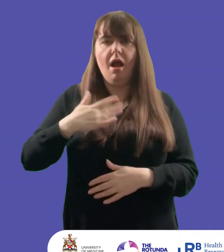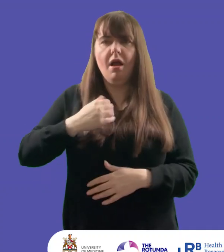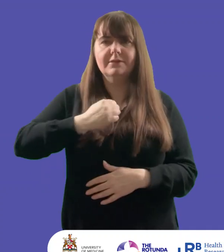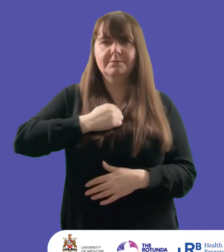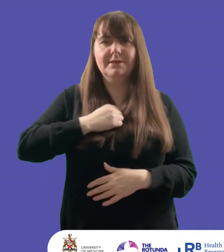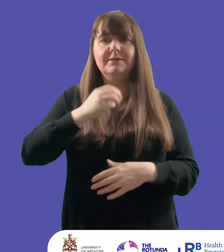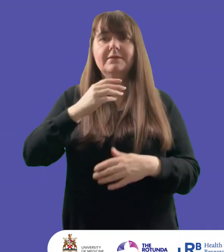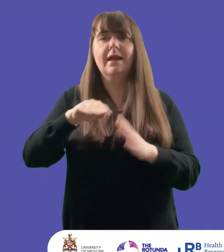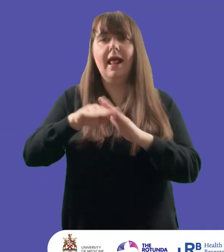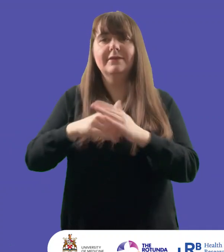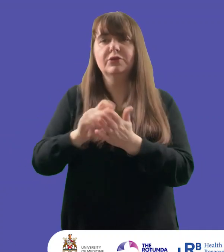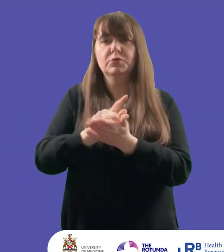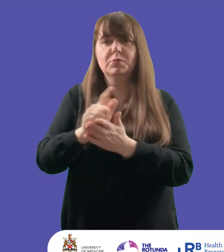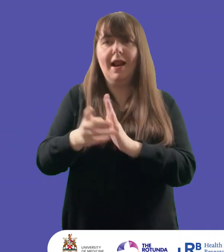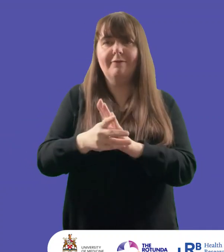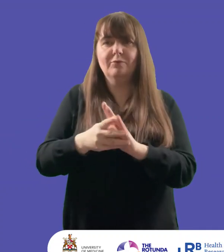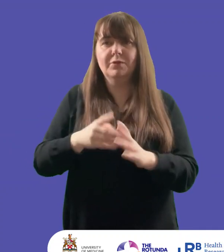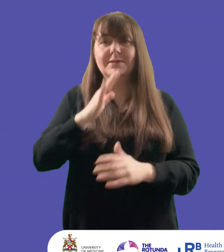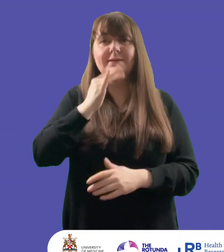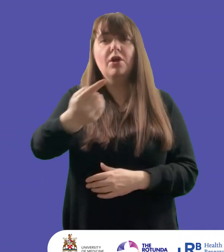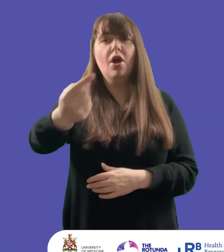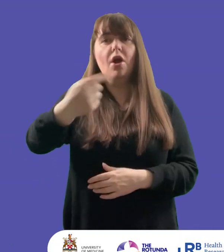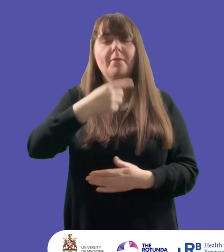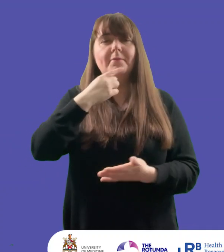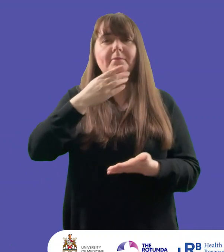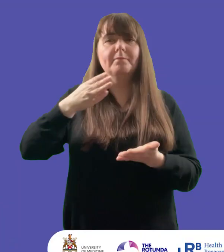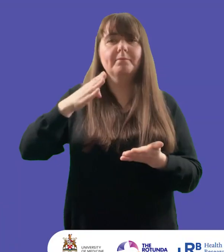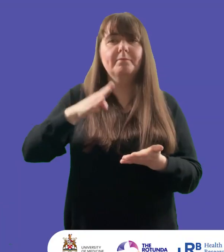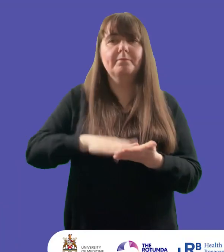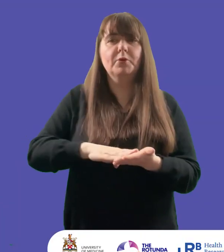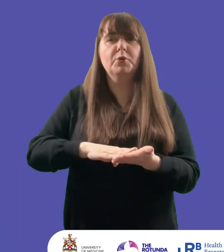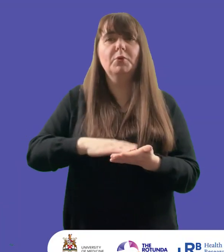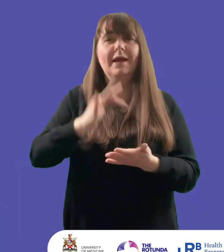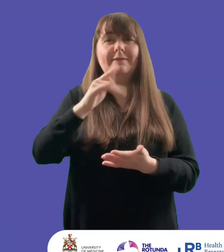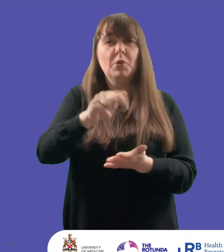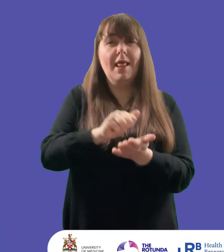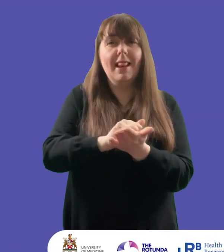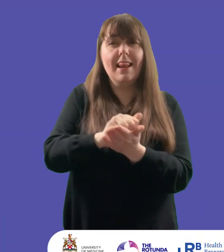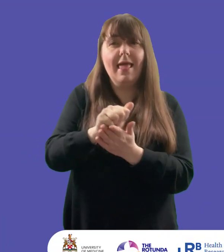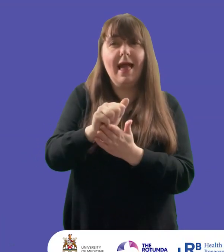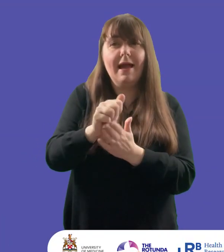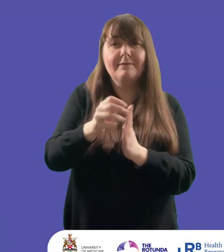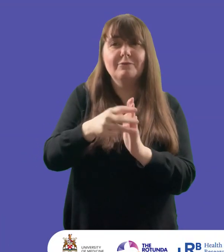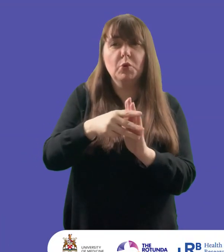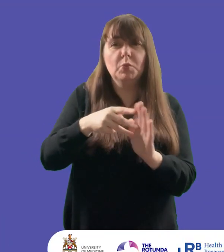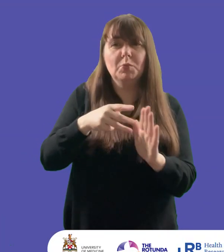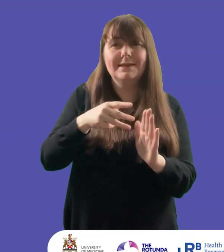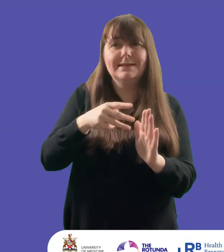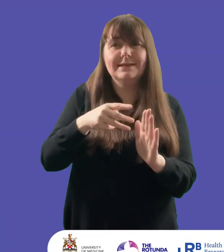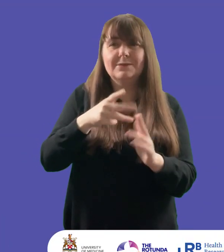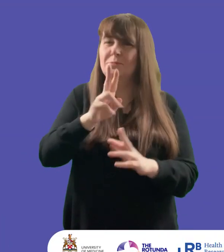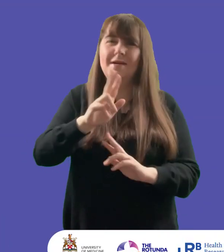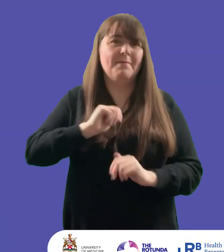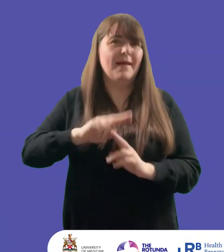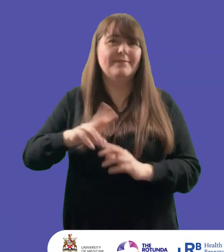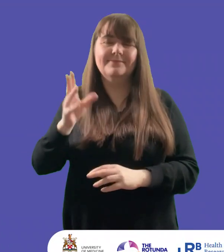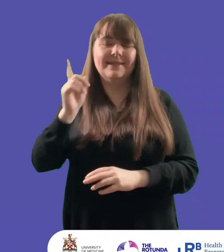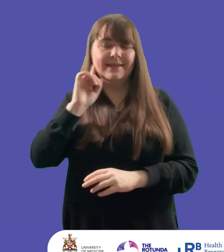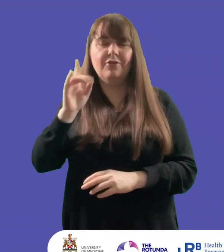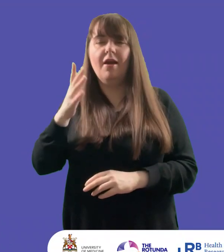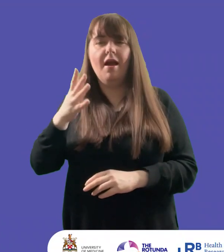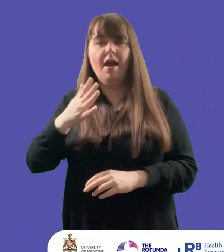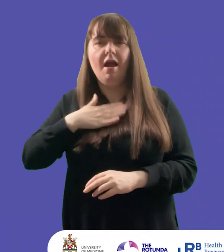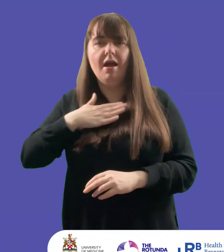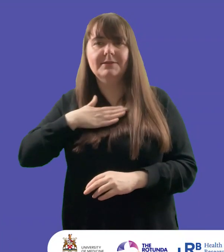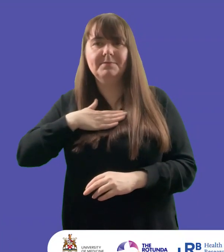at less than 12 weeks gestation. So if you come along for your booking visit scan and you're 11 plus weeks, you won't be hearing the heartbeat.